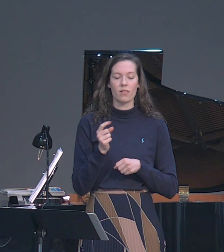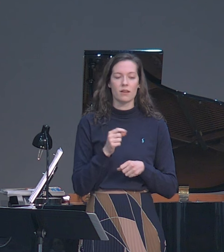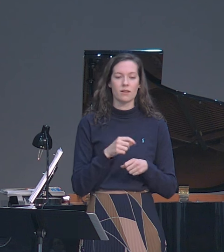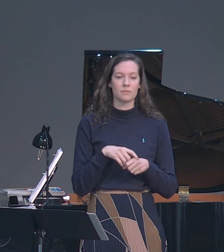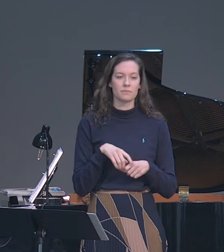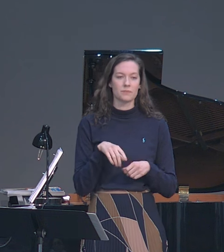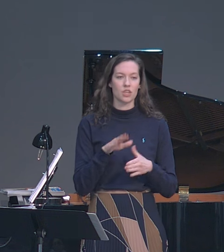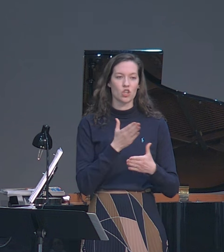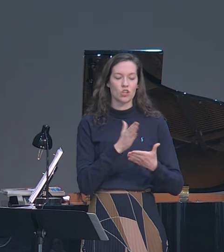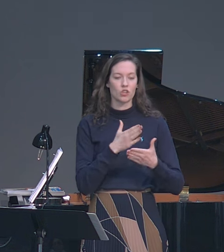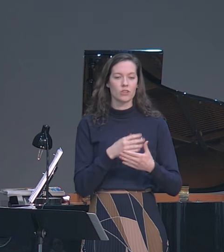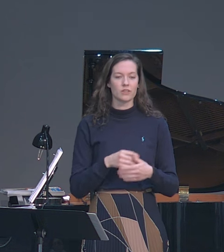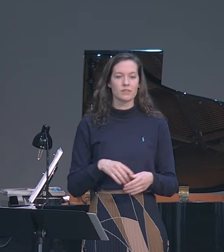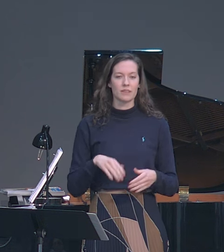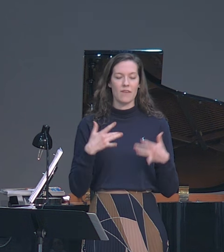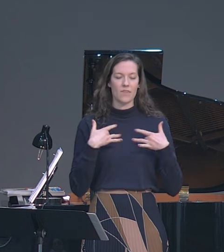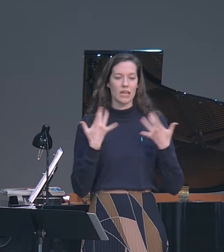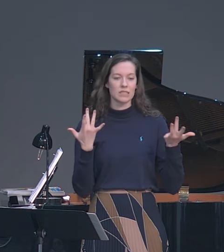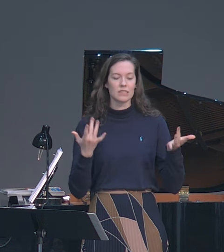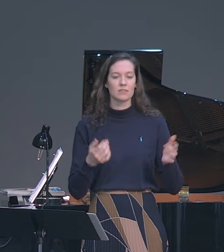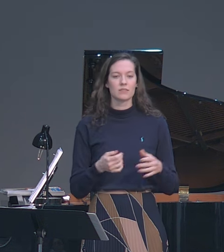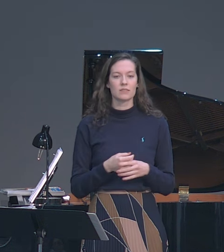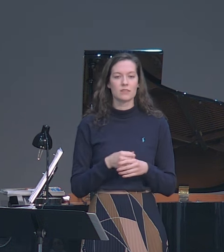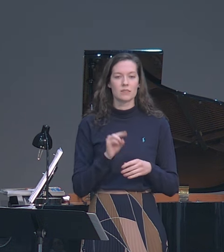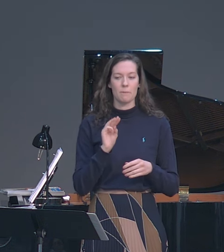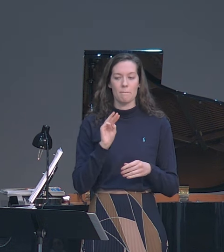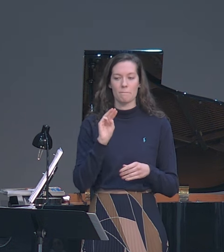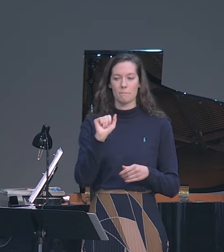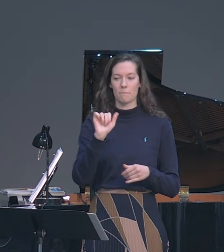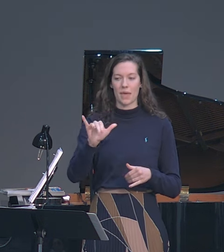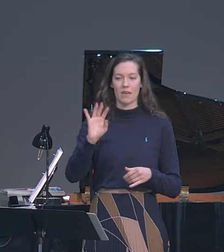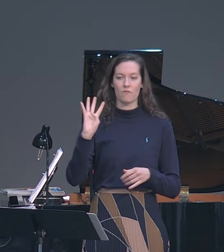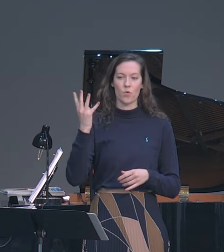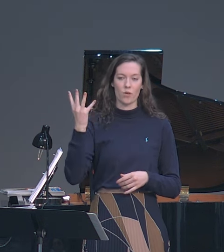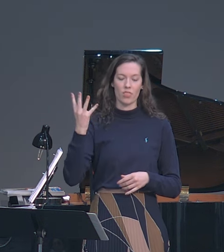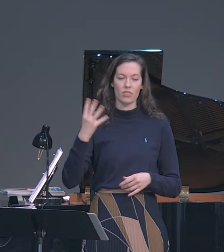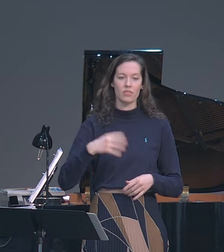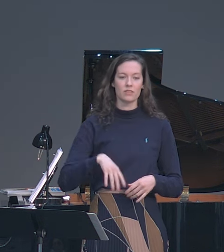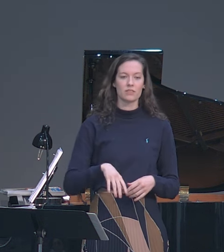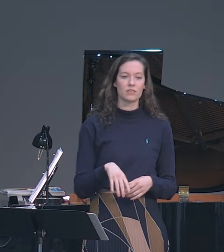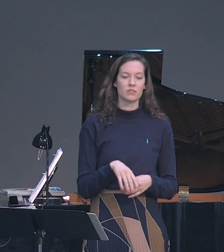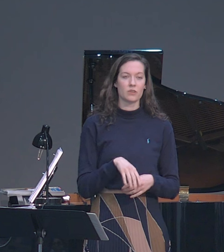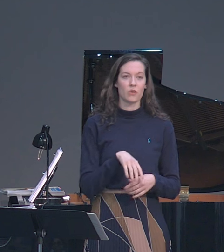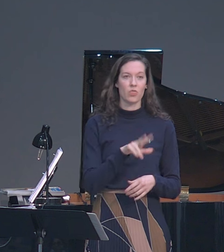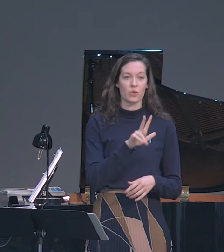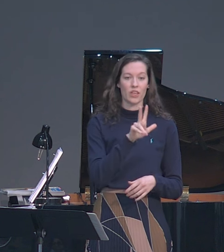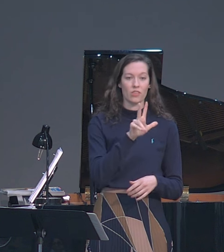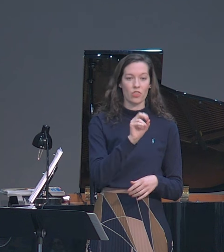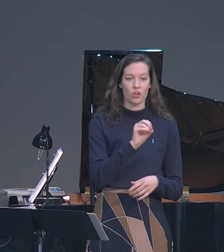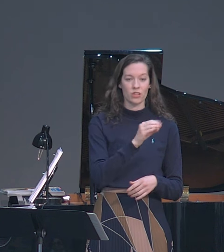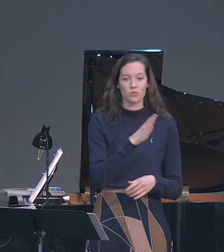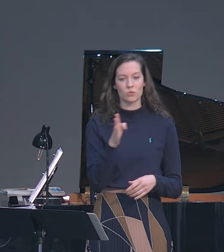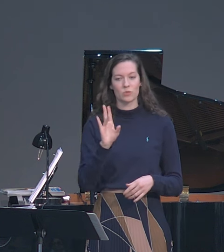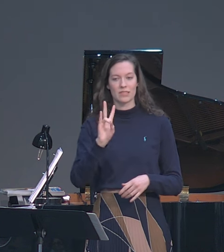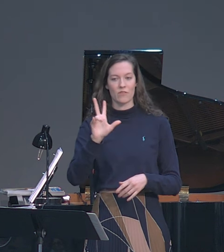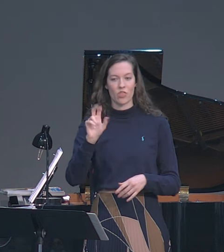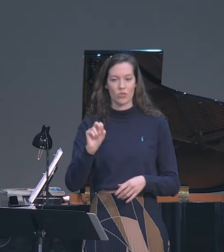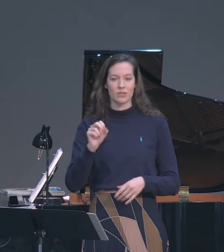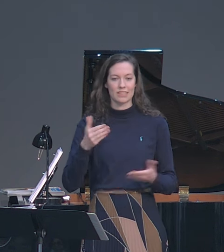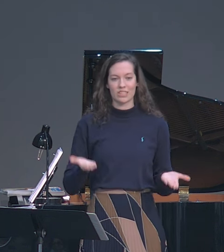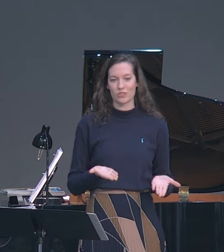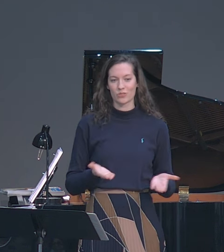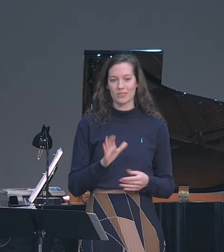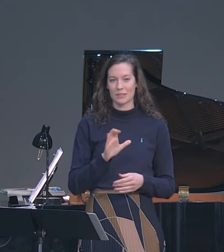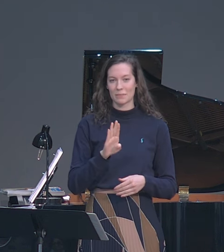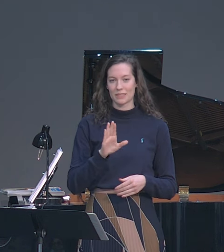event is coming up on May 4th. It will be here at Countryside from 3:30 to 7:30. Listen, this is a really special